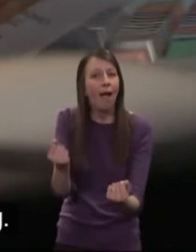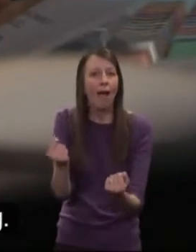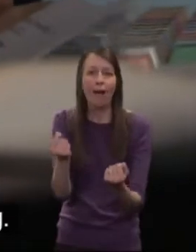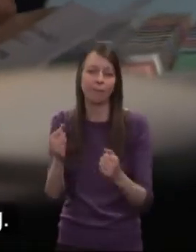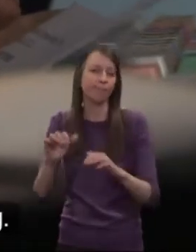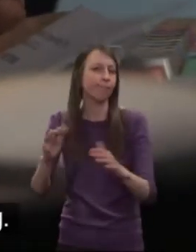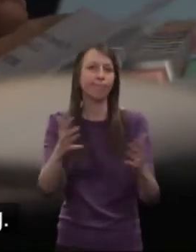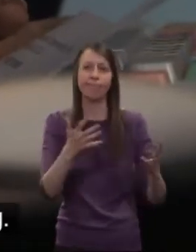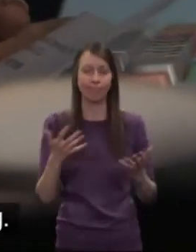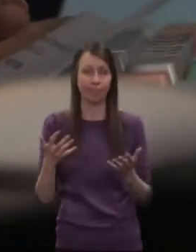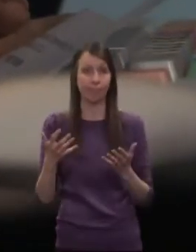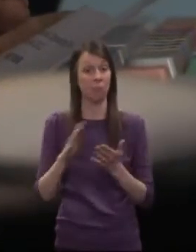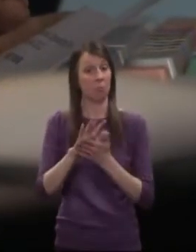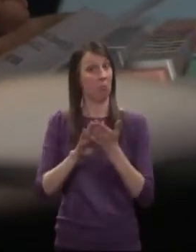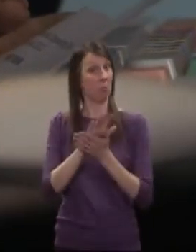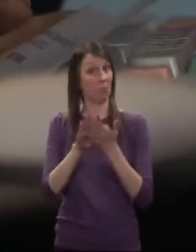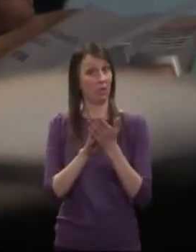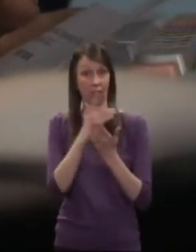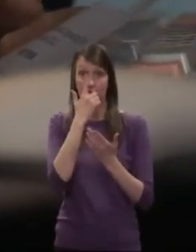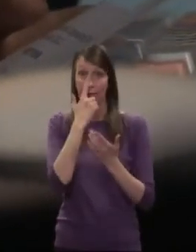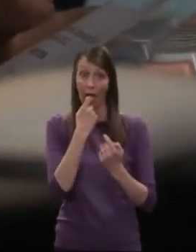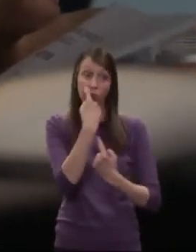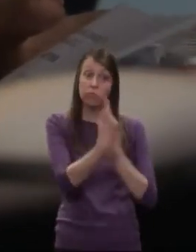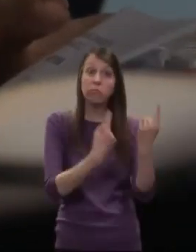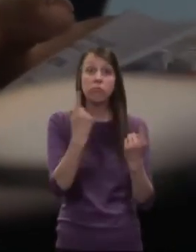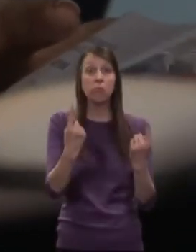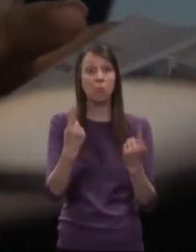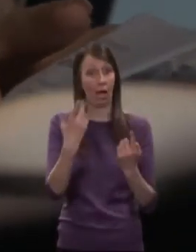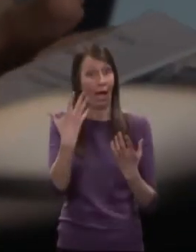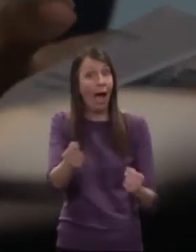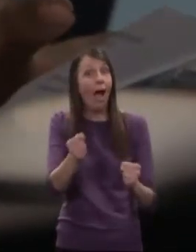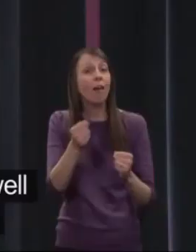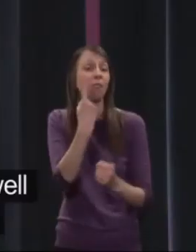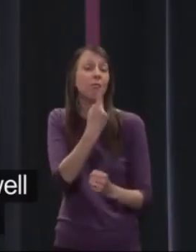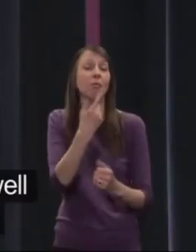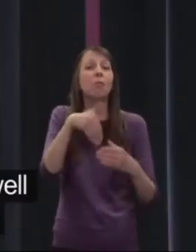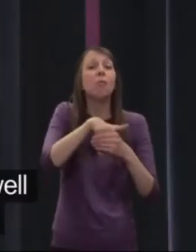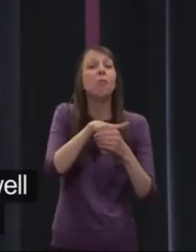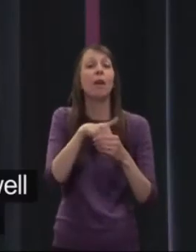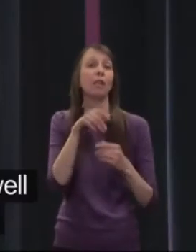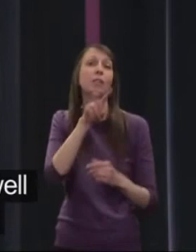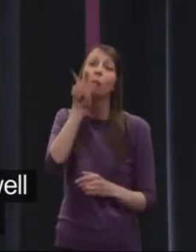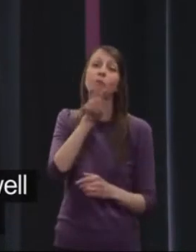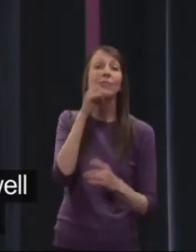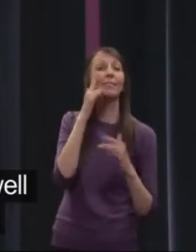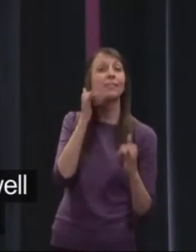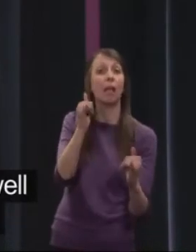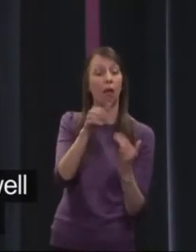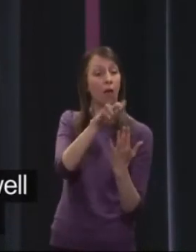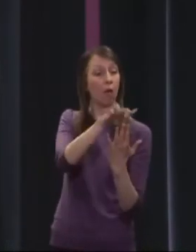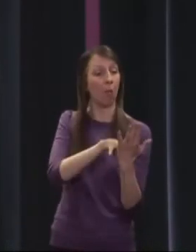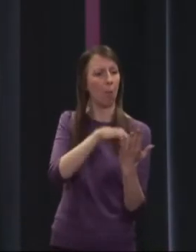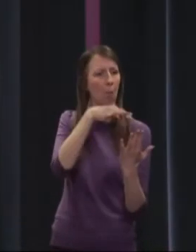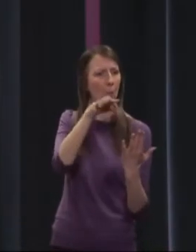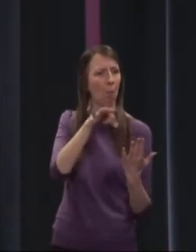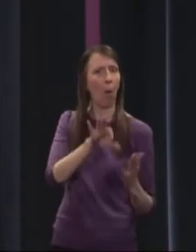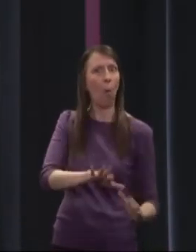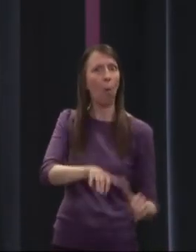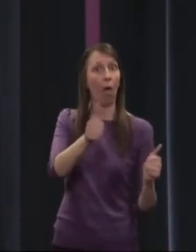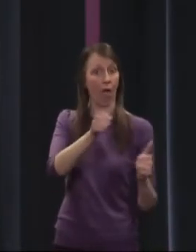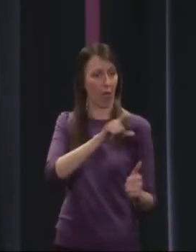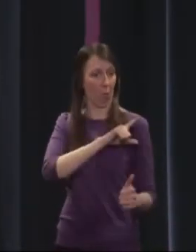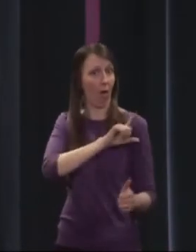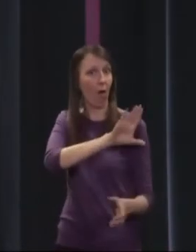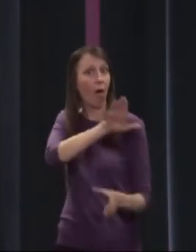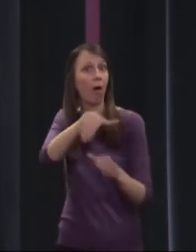for testing forensic speech reading. Now, that means it's a wide open field. If somebody performs well on your lip reading test, There's nothing to